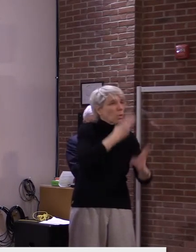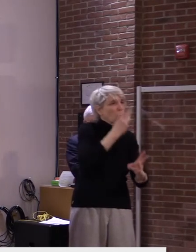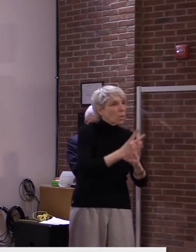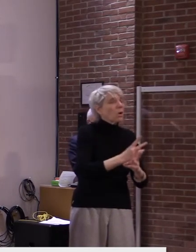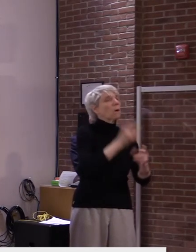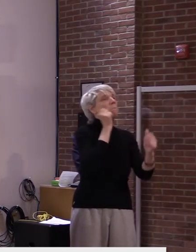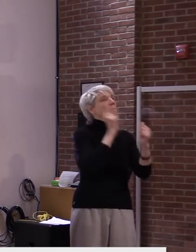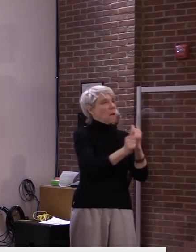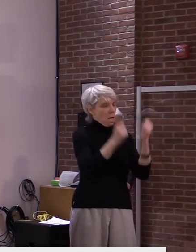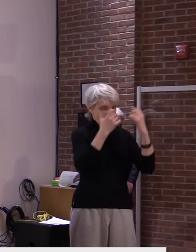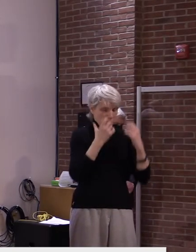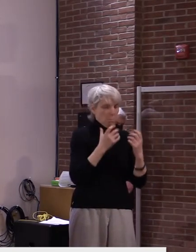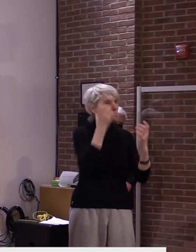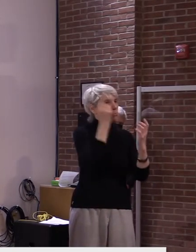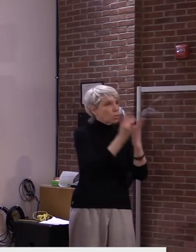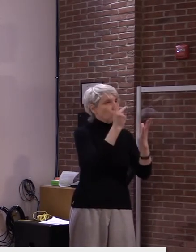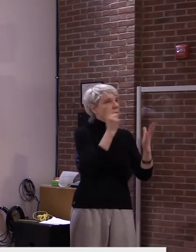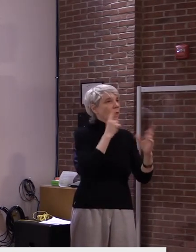Thank you.